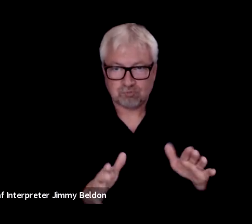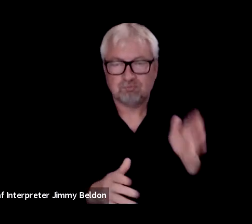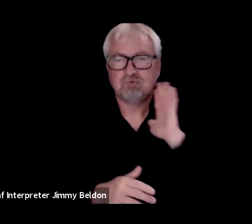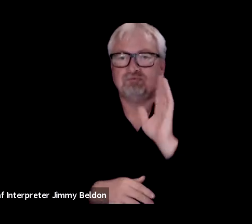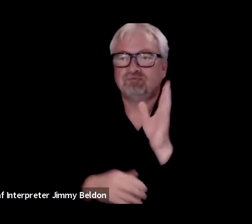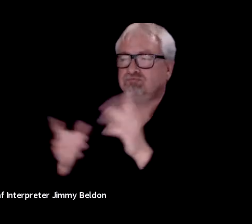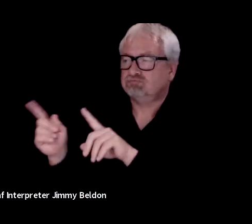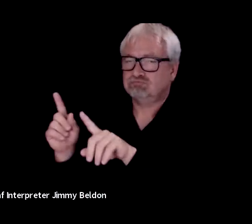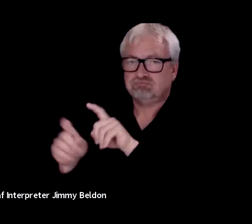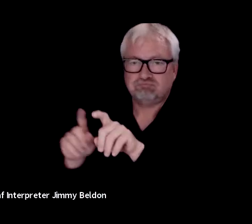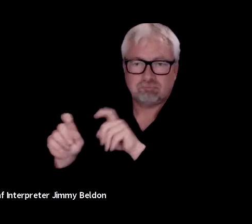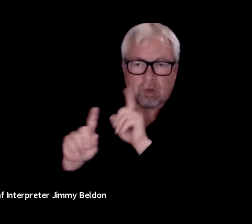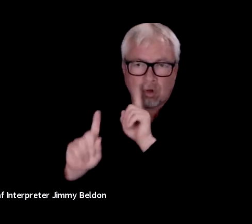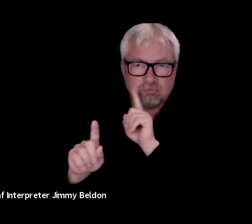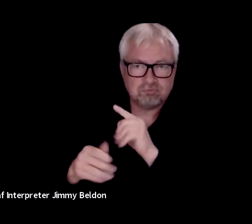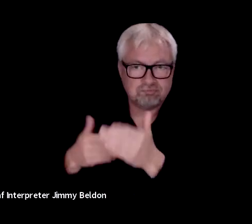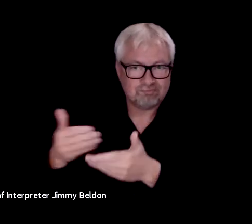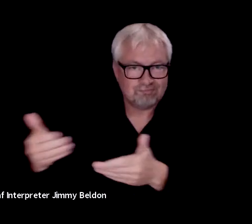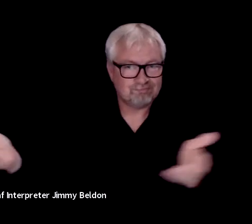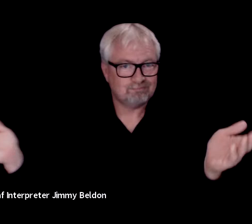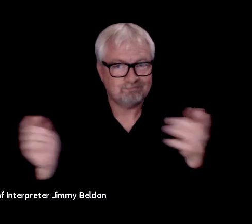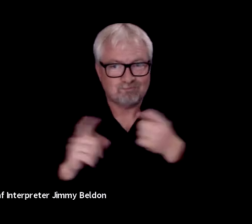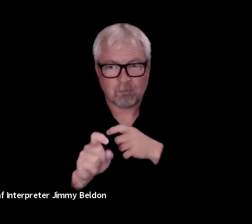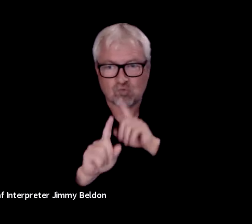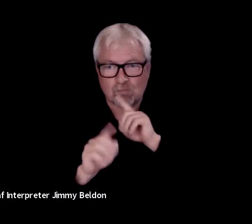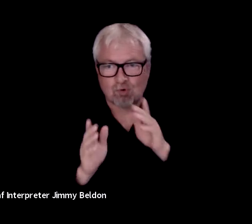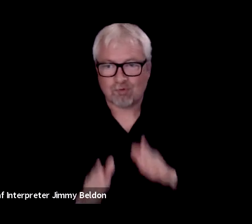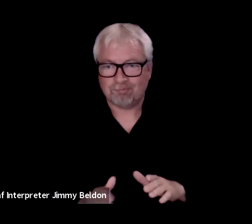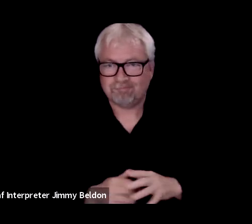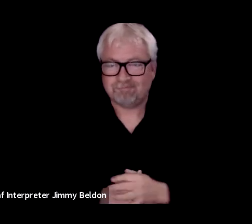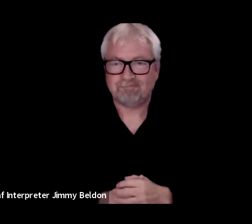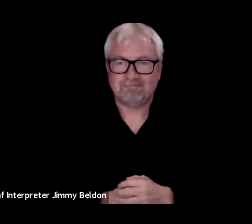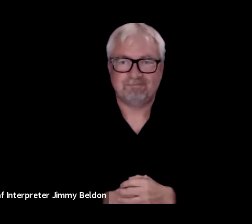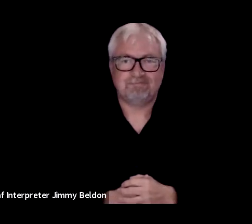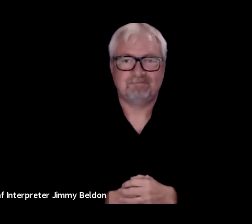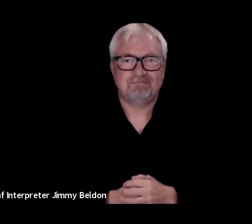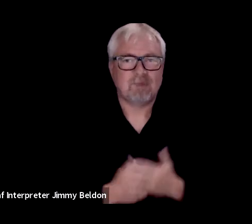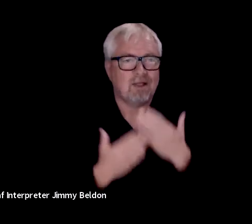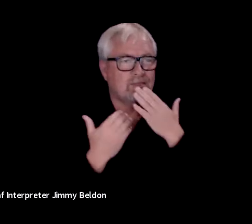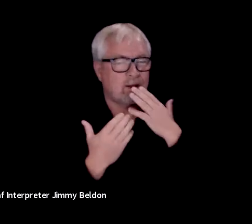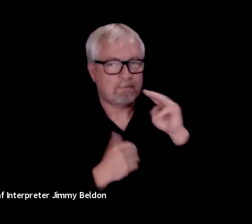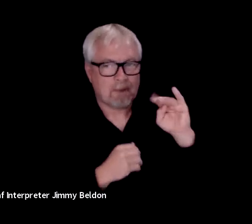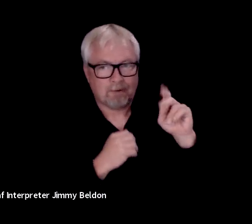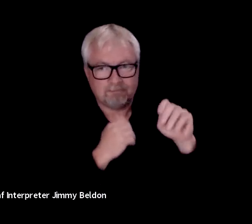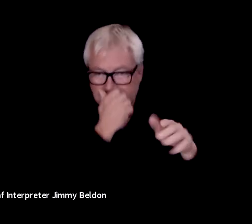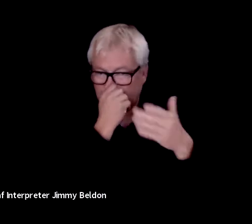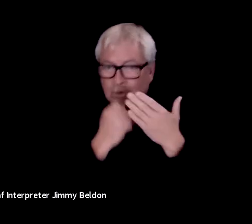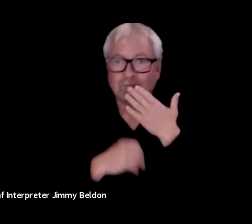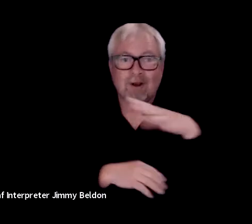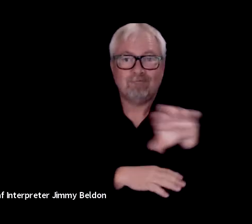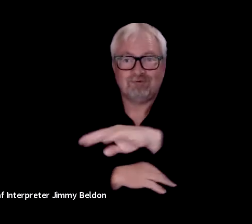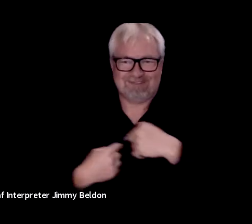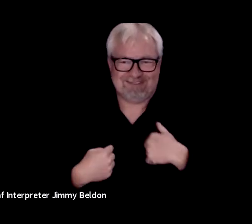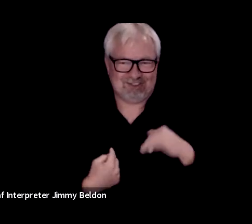it over to Commissioner Malcolm. Thanks, Mike. Good afternoon, everybody. Today, we are reporting